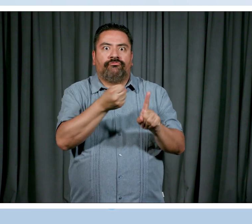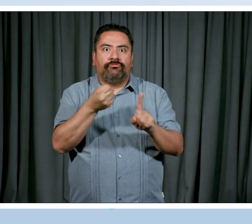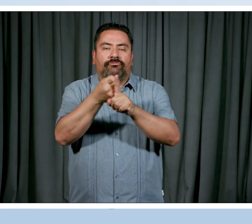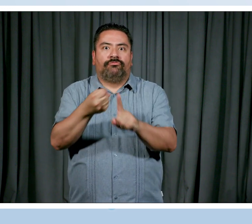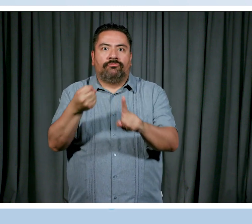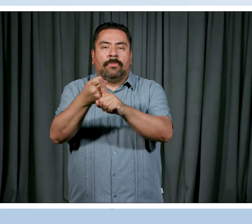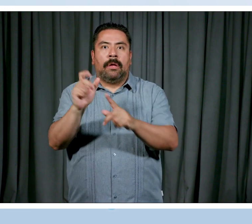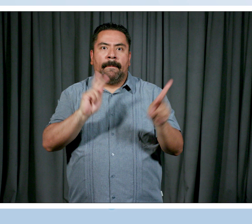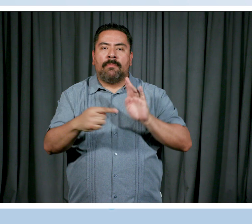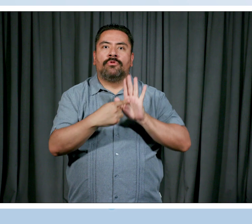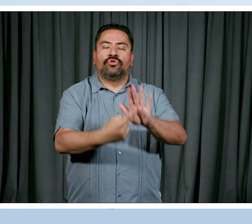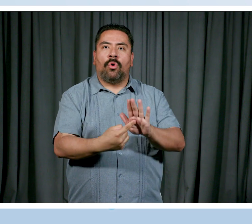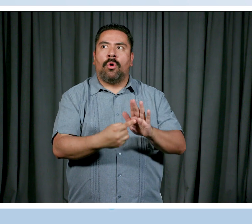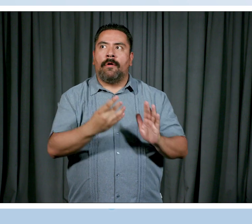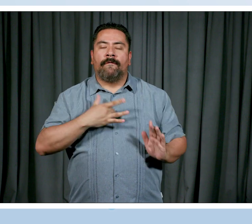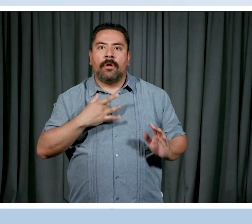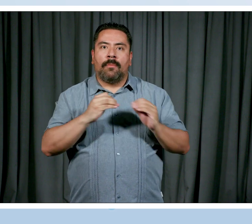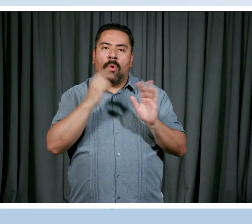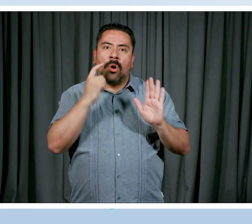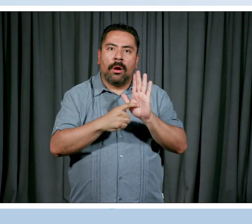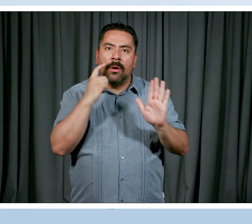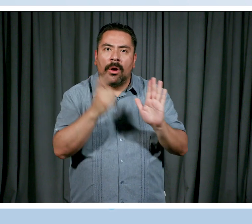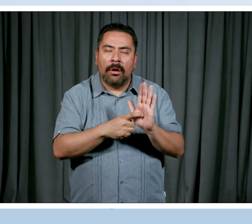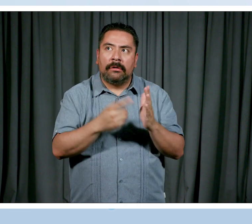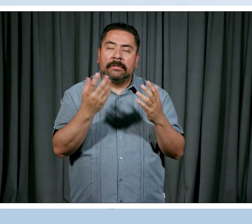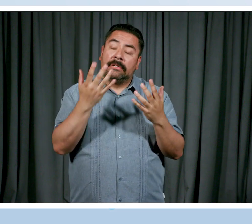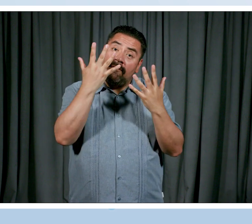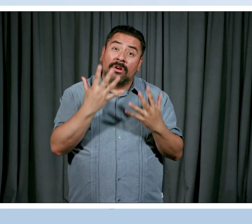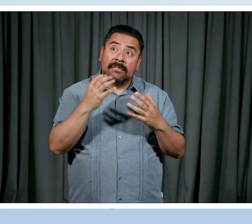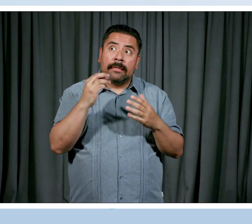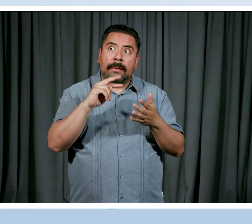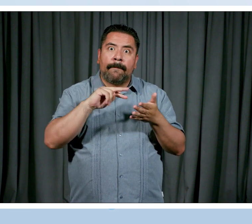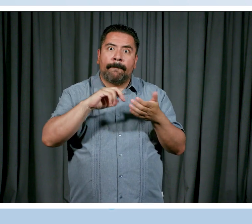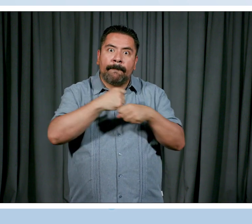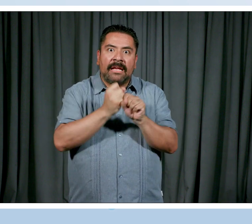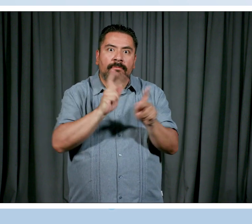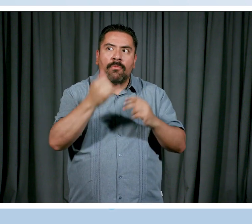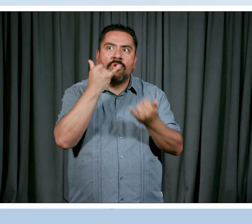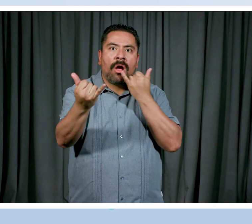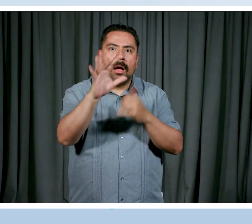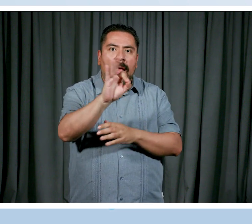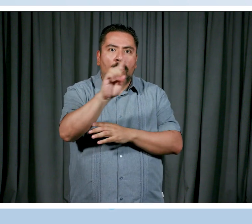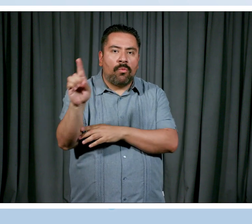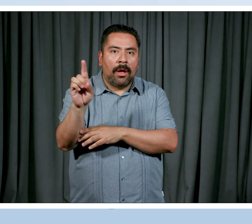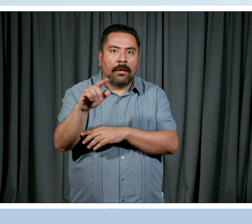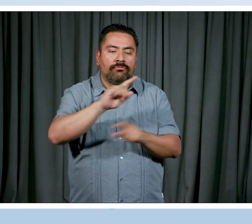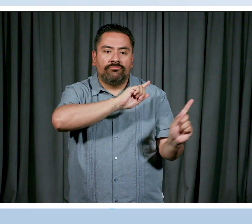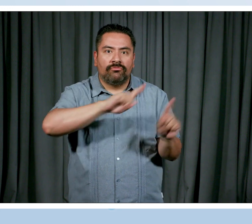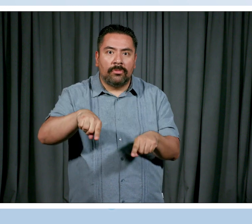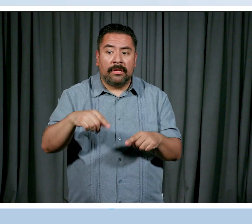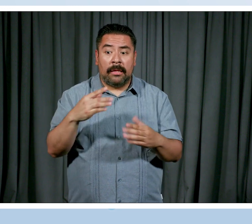more symptomatic in a way that unfortunately elicits a lot of 911 response. The intention of this program is to